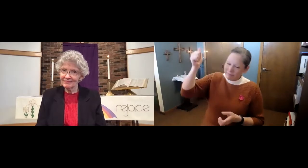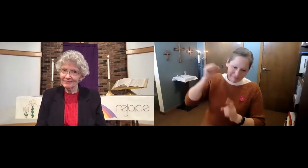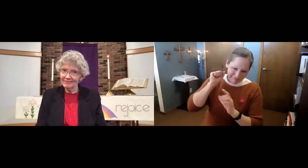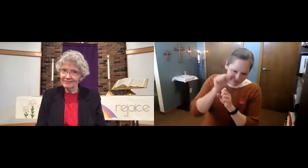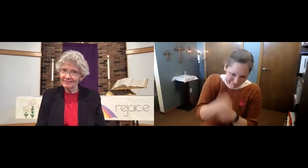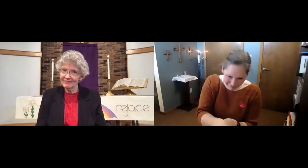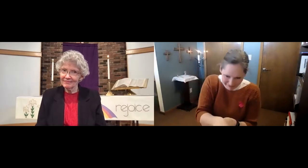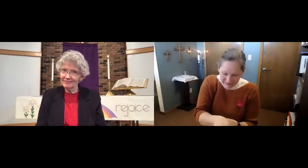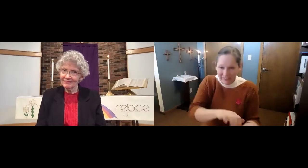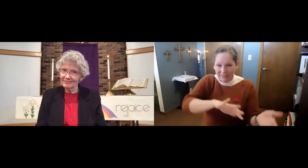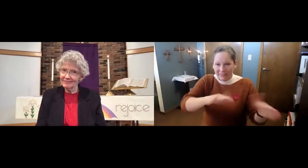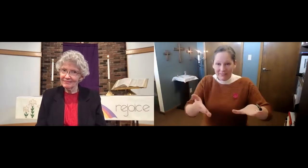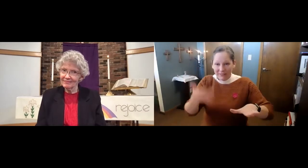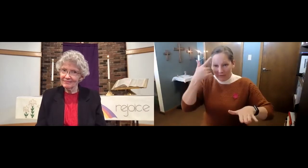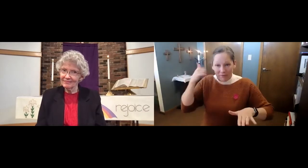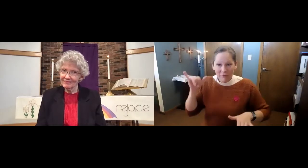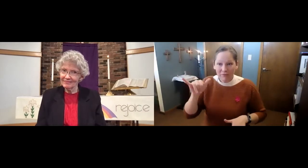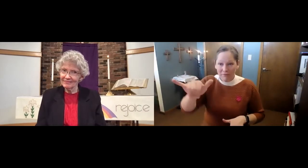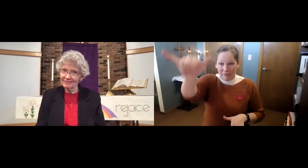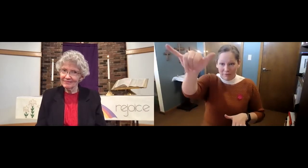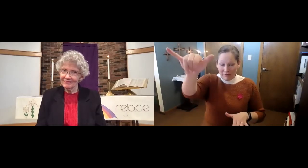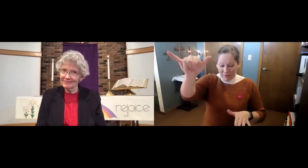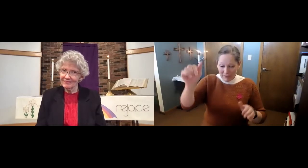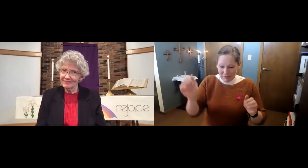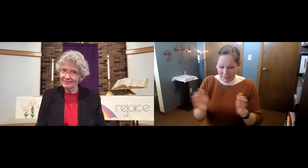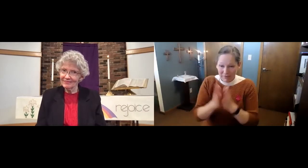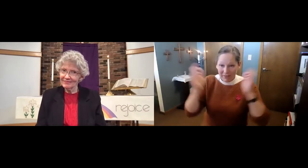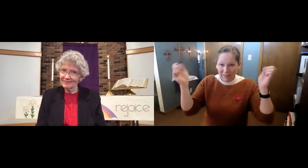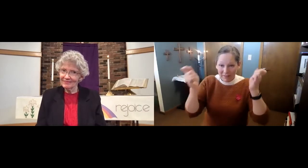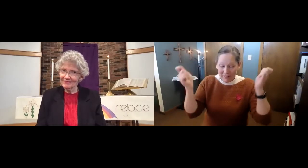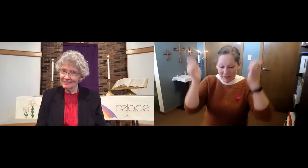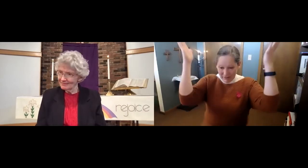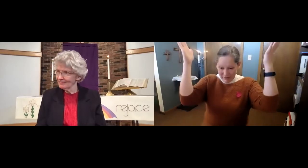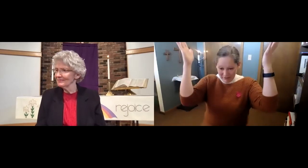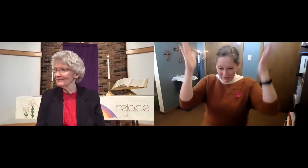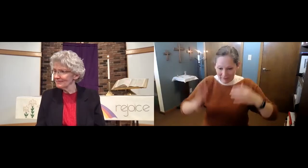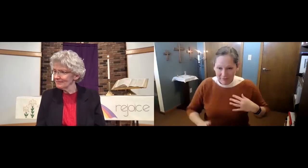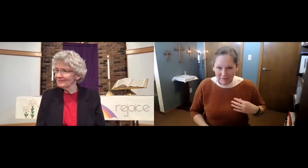God has broken the chains of death forever. Hallelujah.